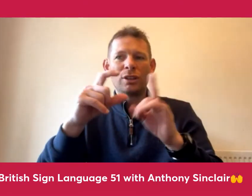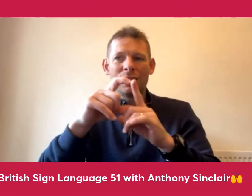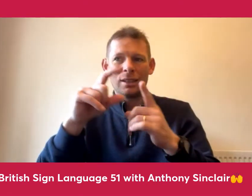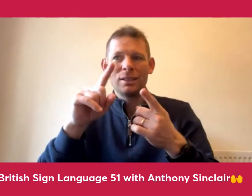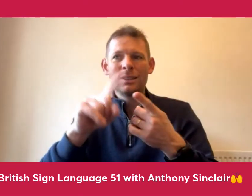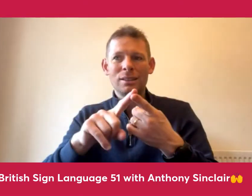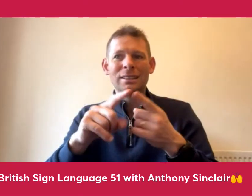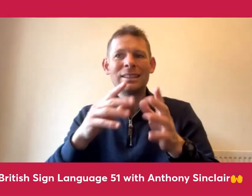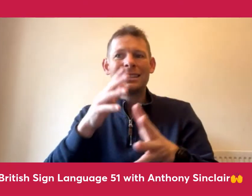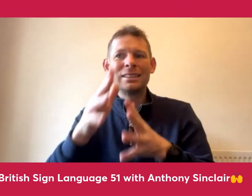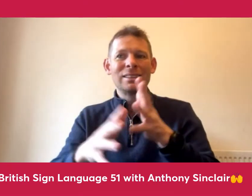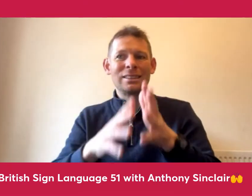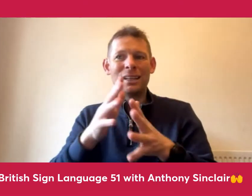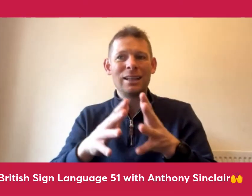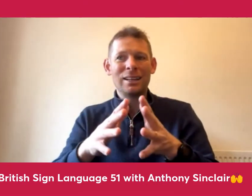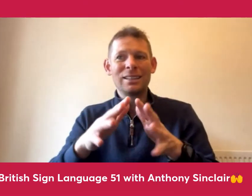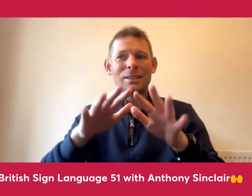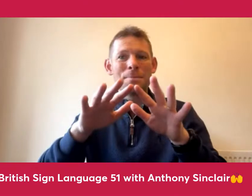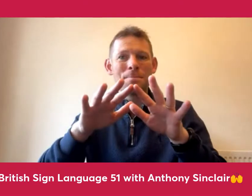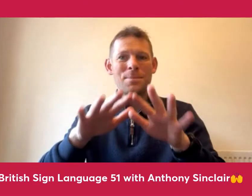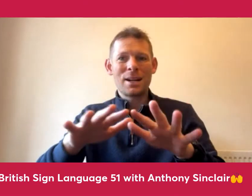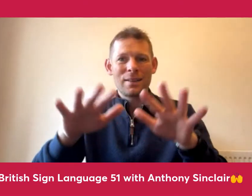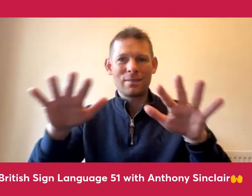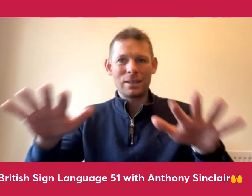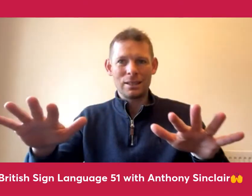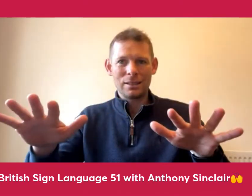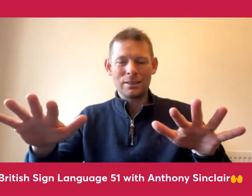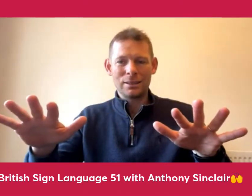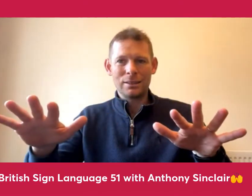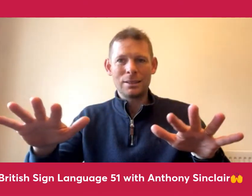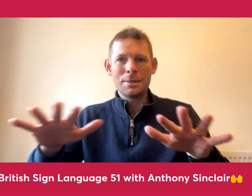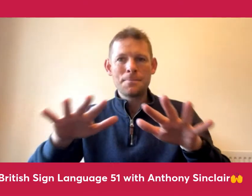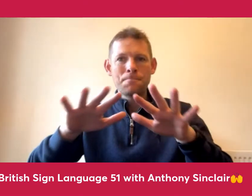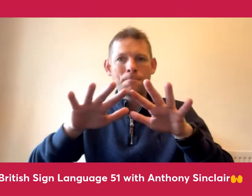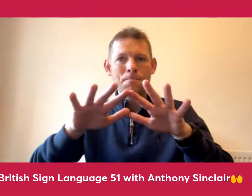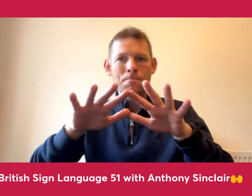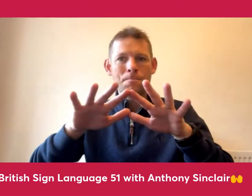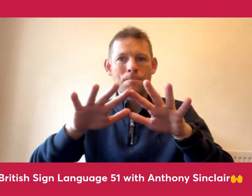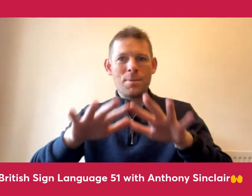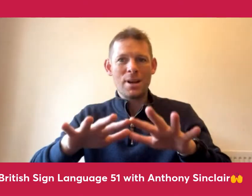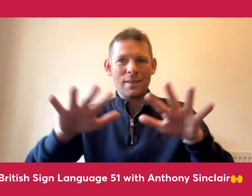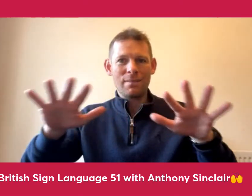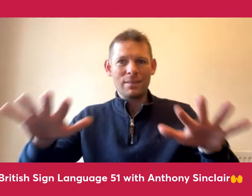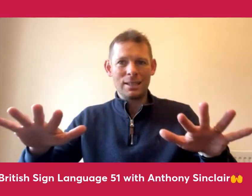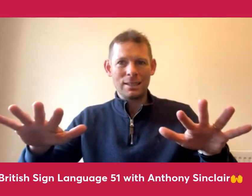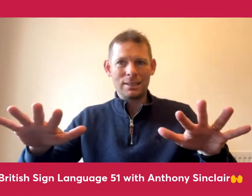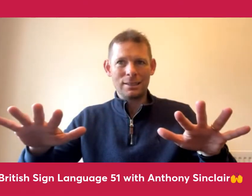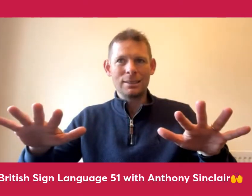And Jade, you are asking for the sign for Belfast. So this is the sign for Belfast.